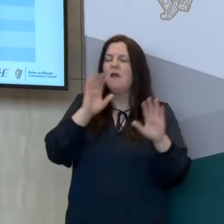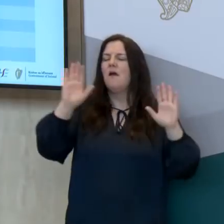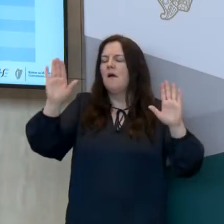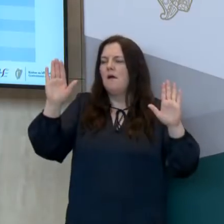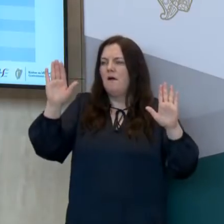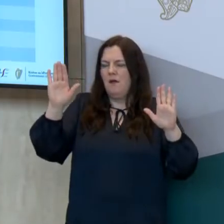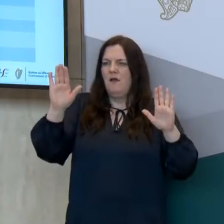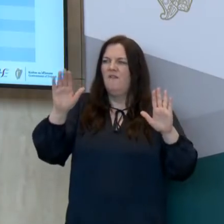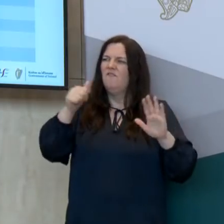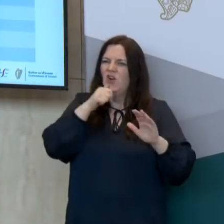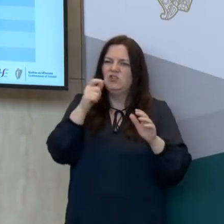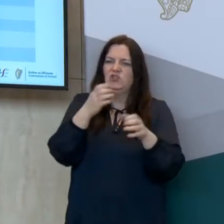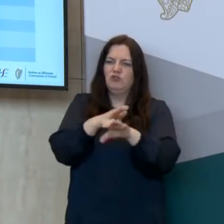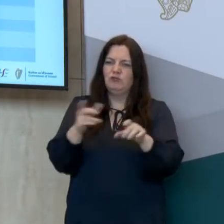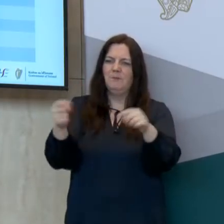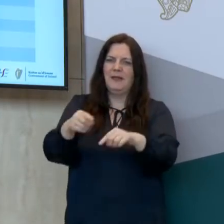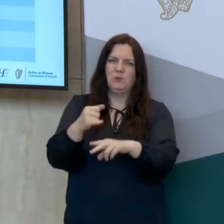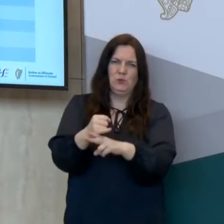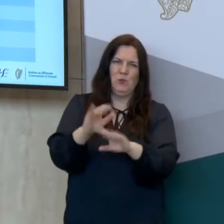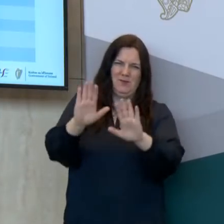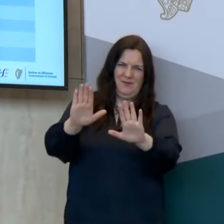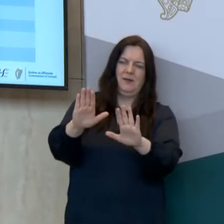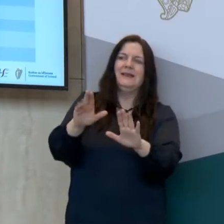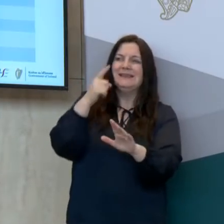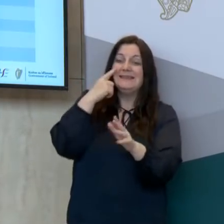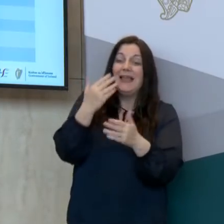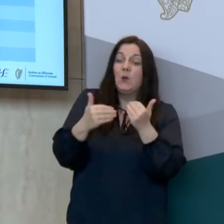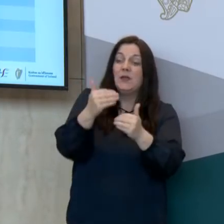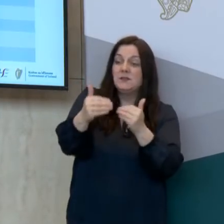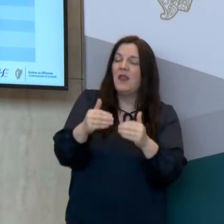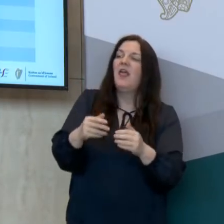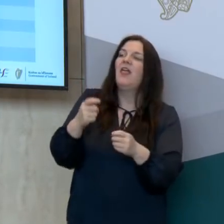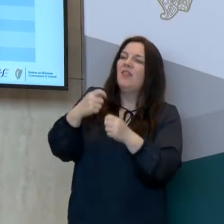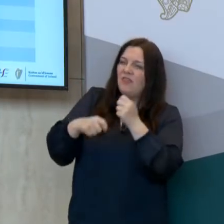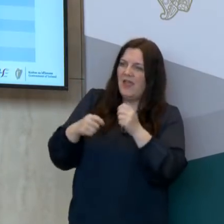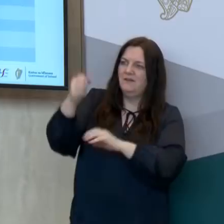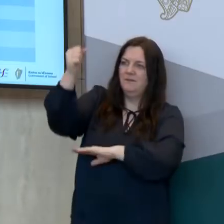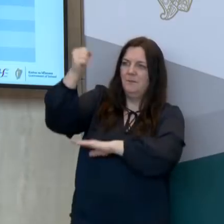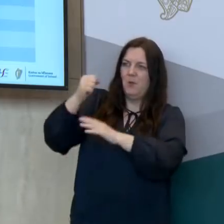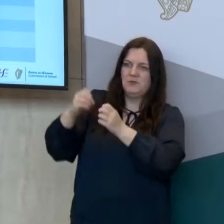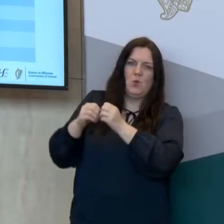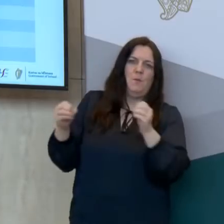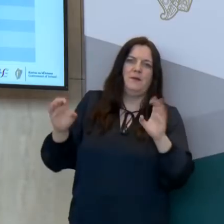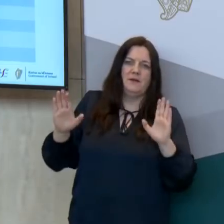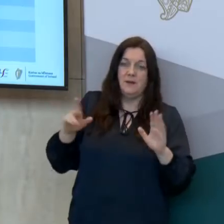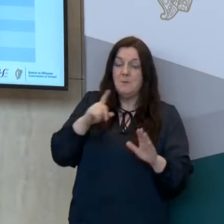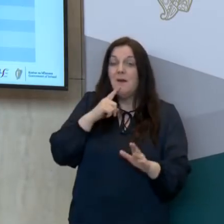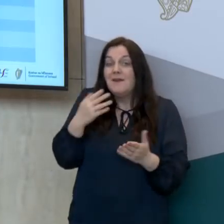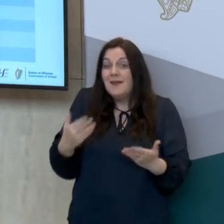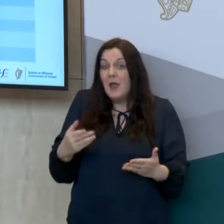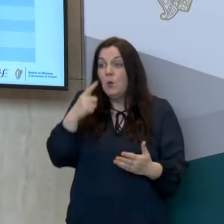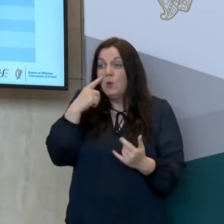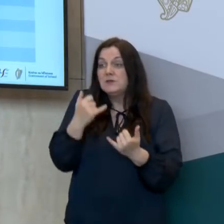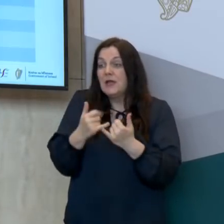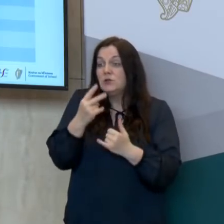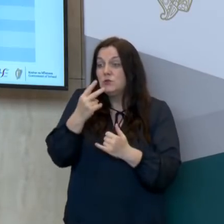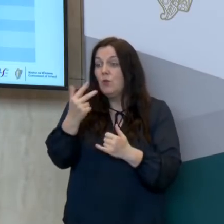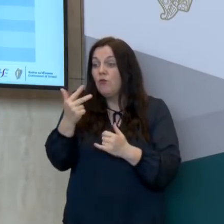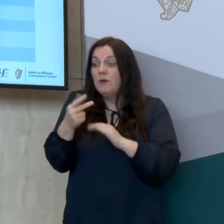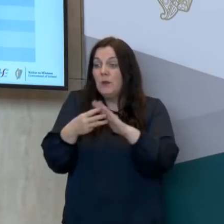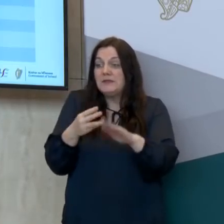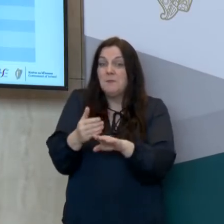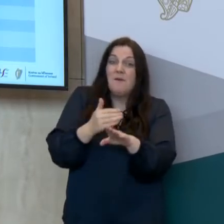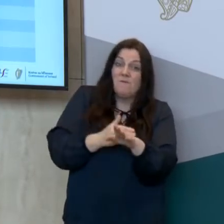back to school first, see how that goes, and then reopen the pubs? But as it stands, the pubs are due to open 2-3 weeks before